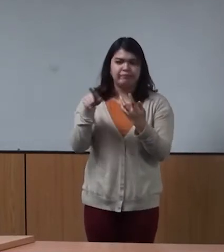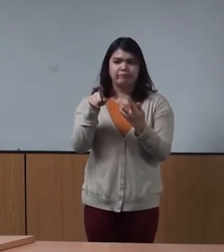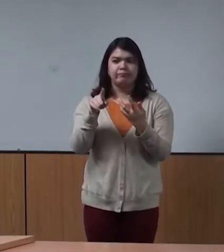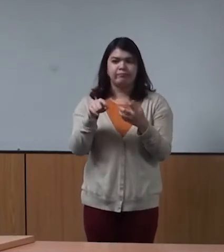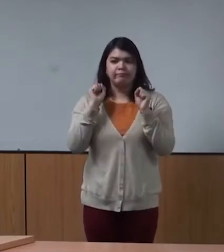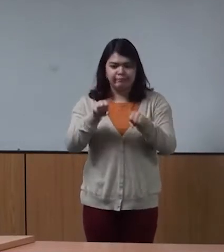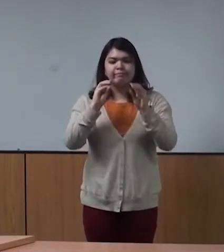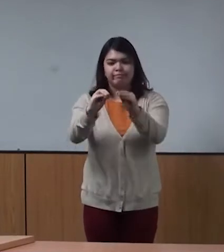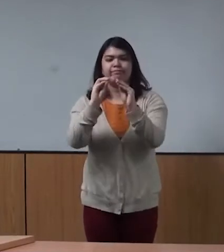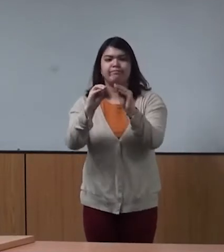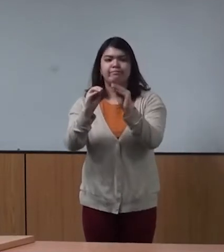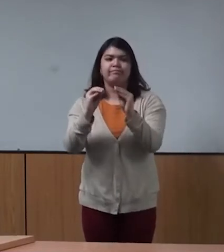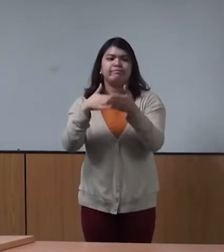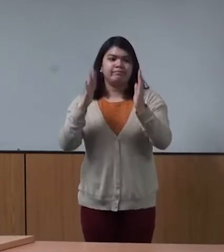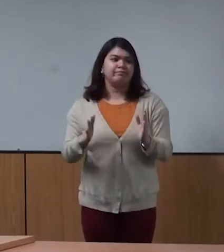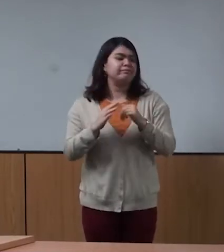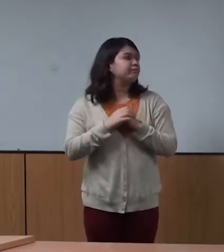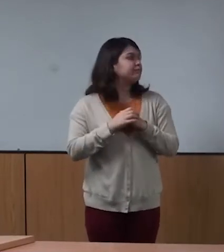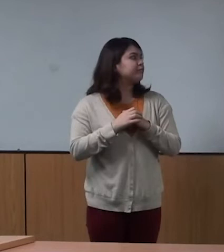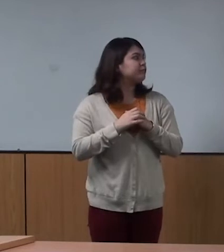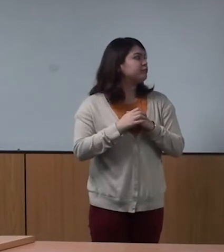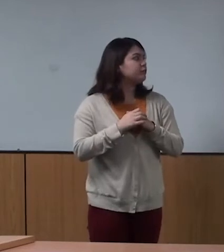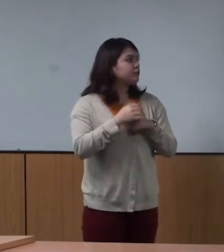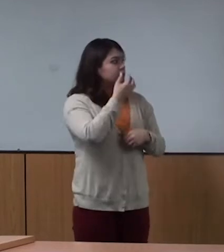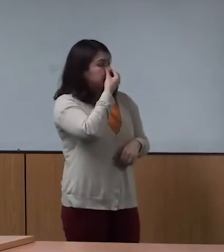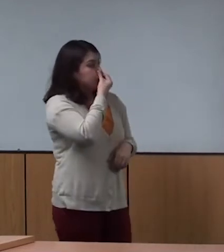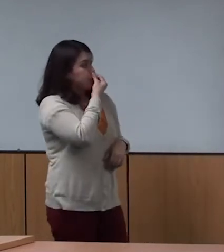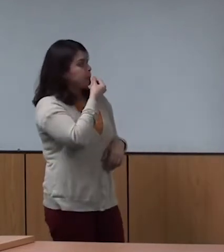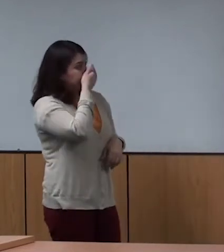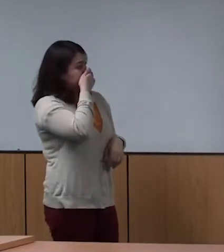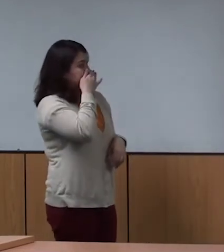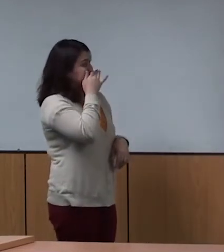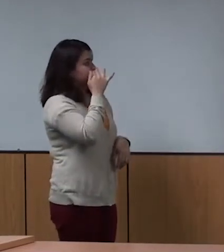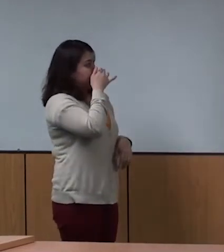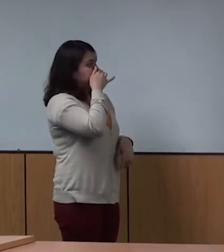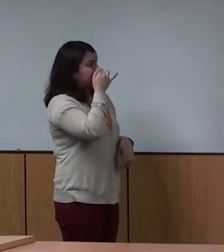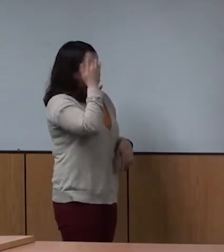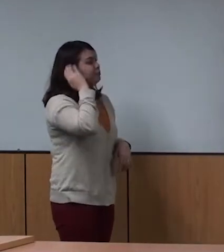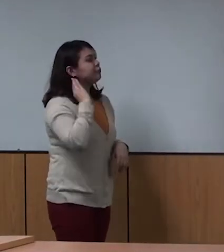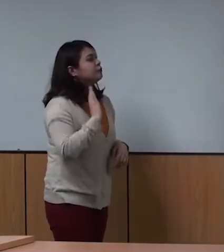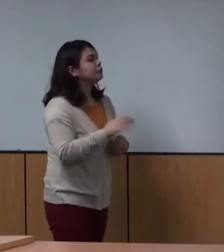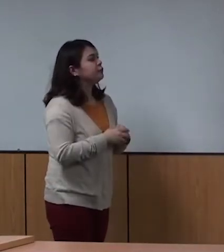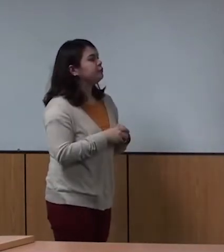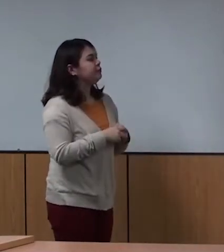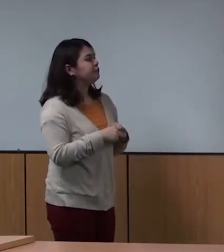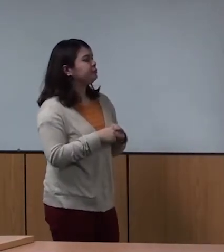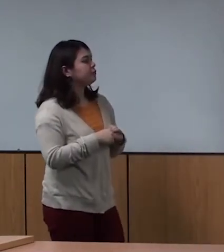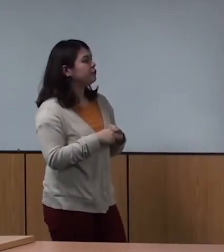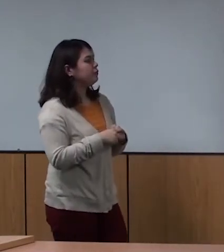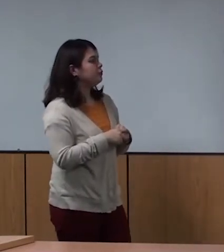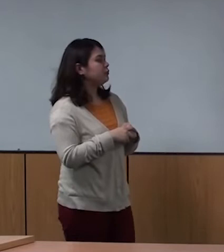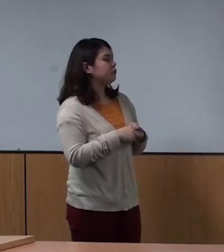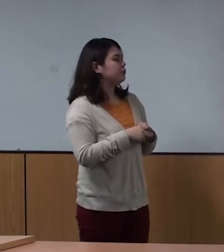can unpack that. And then use appropriate research-based models of